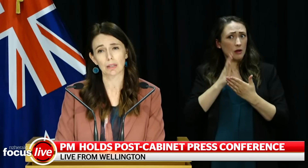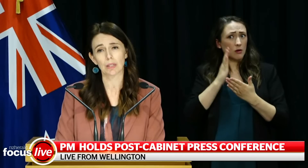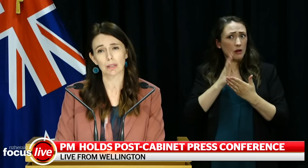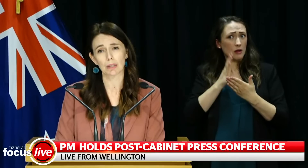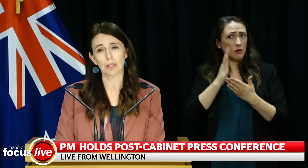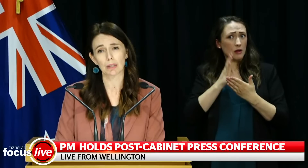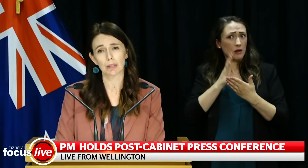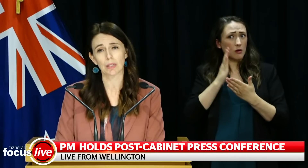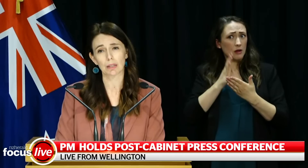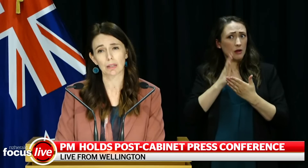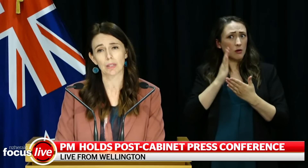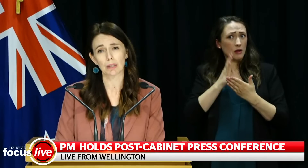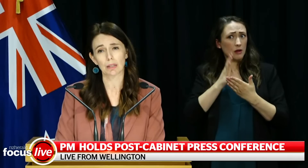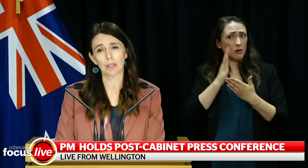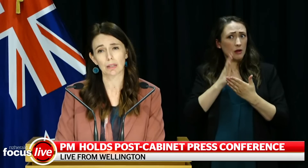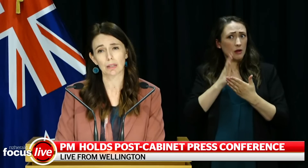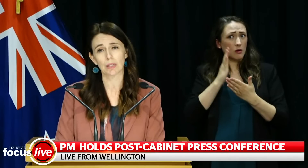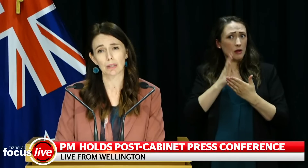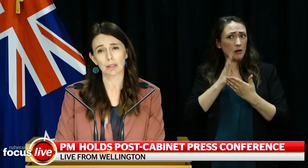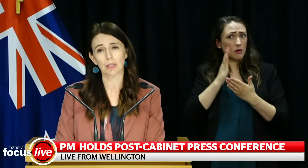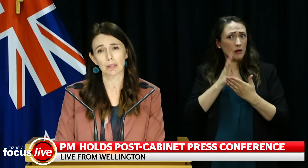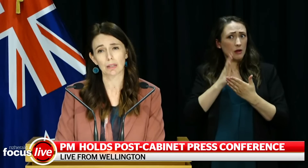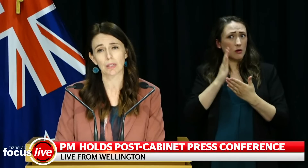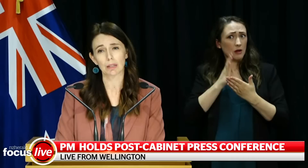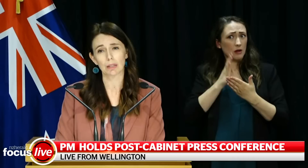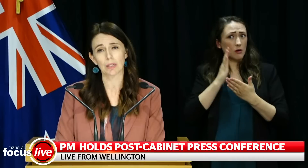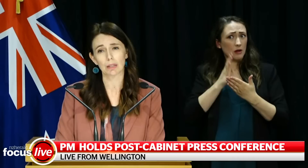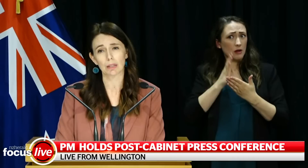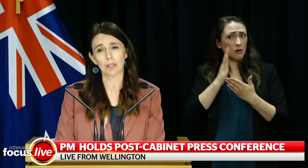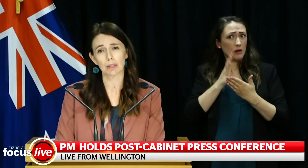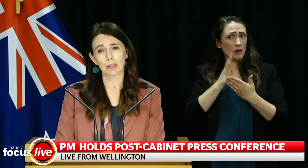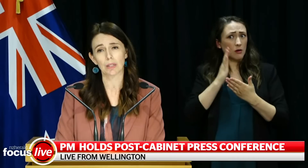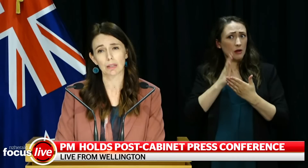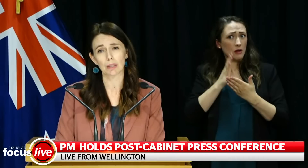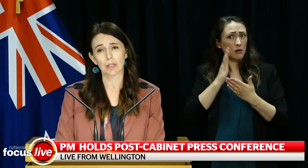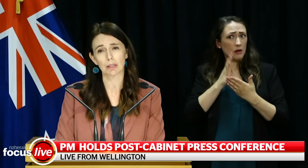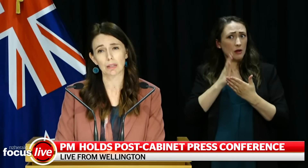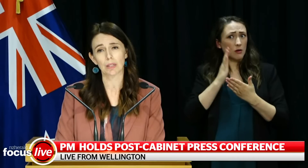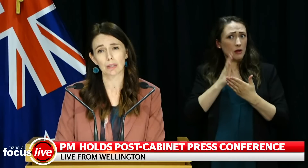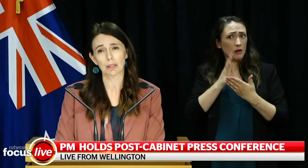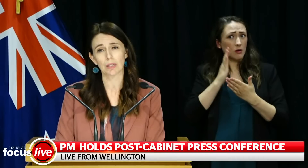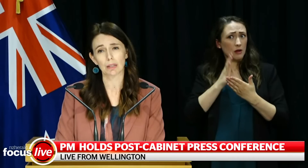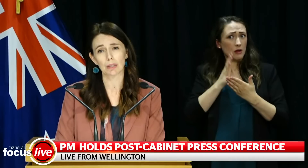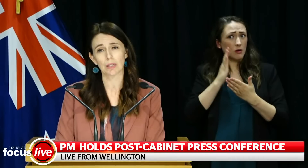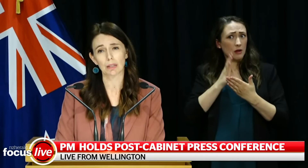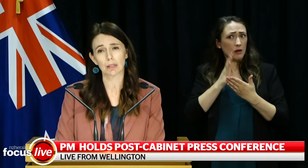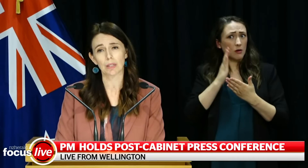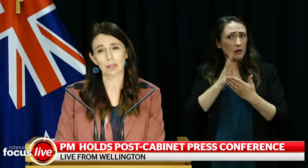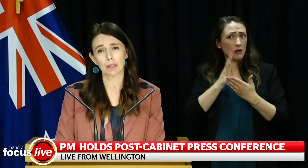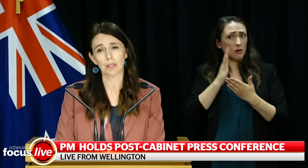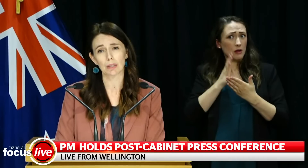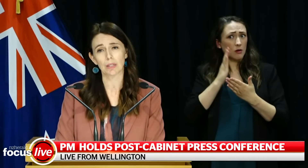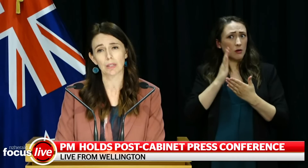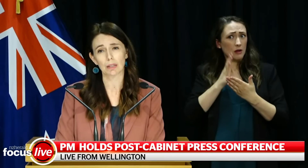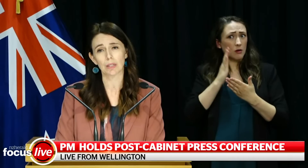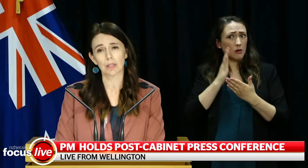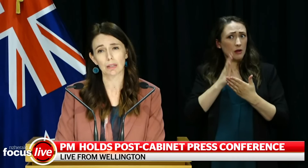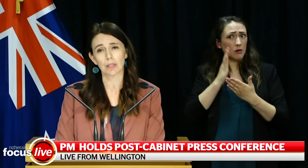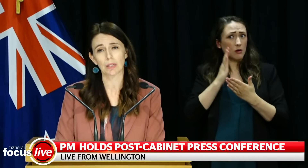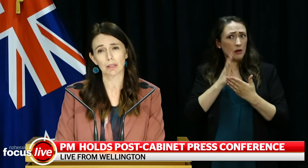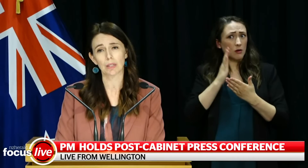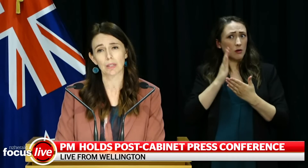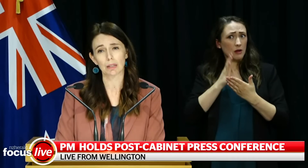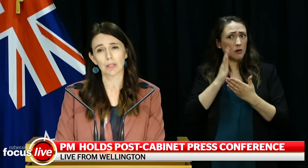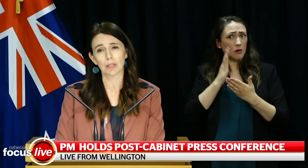of COVID ministers that makes the decision? Cabinet. Yep. So Sam. Have there been any further discussions within Cabinet about